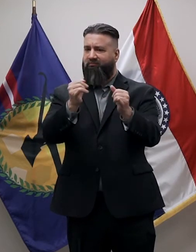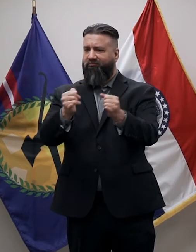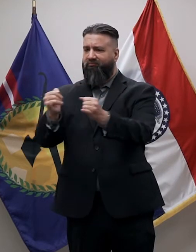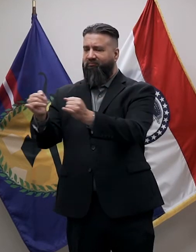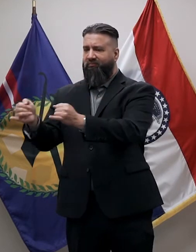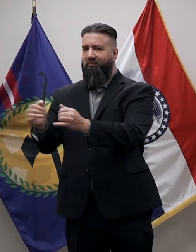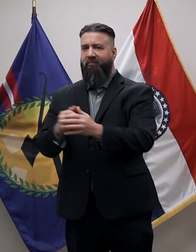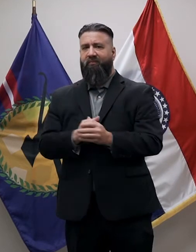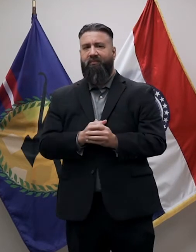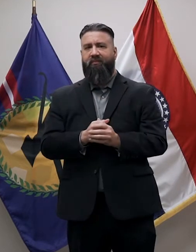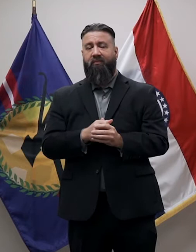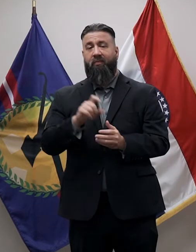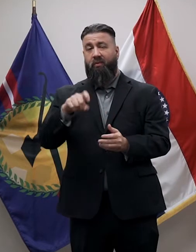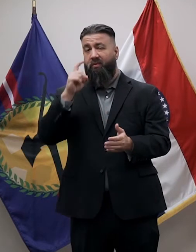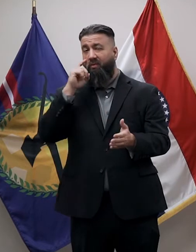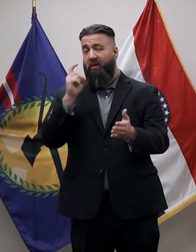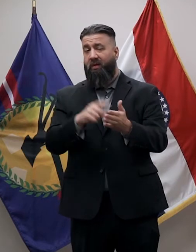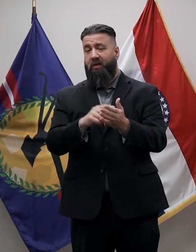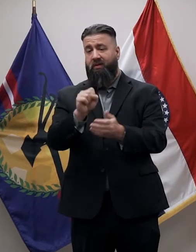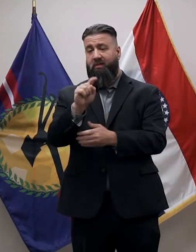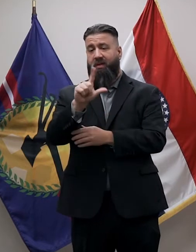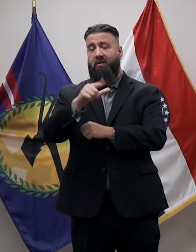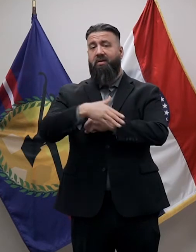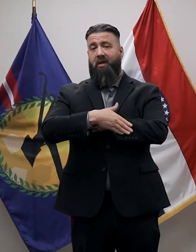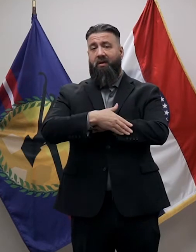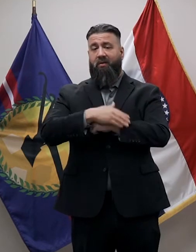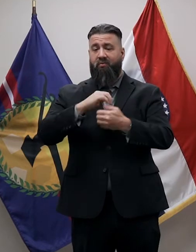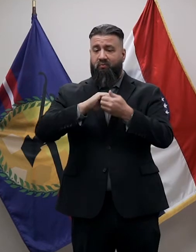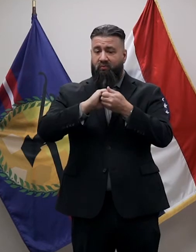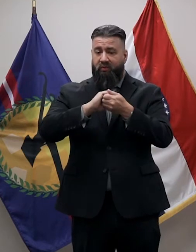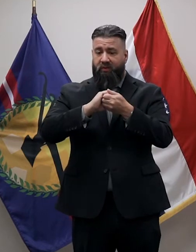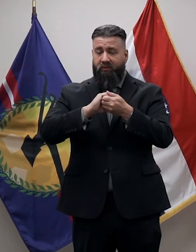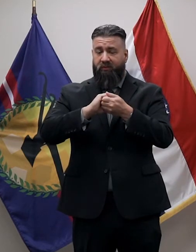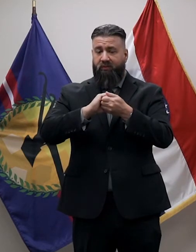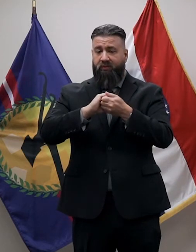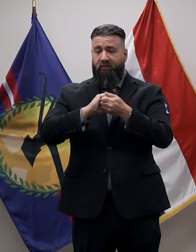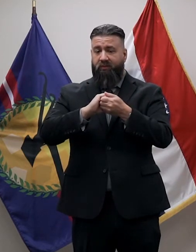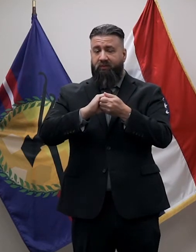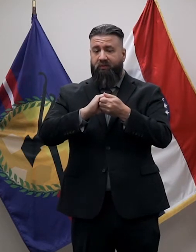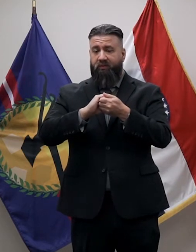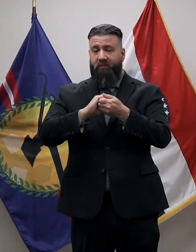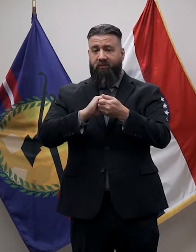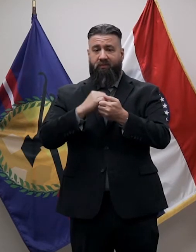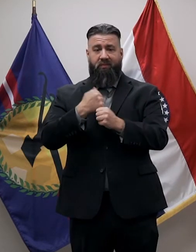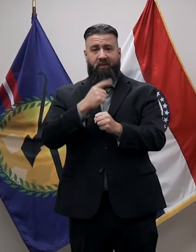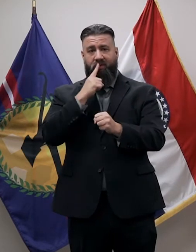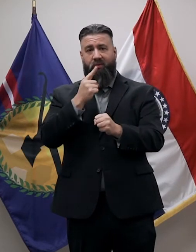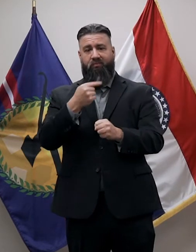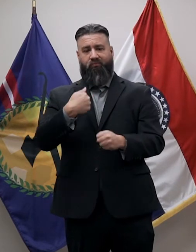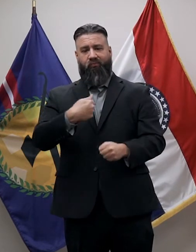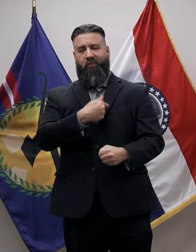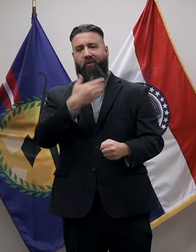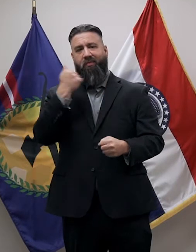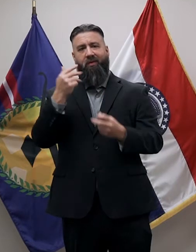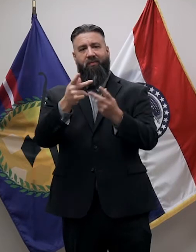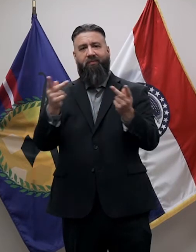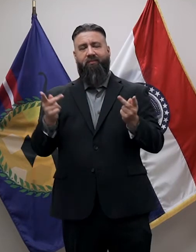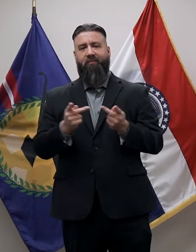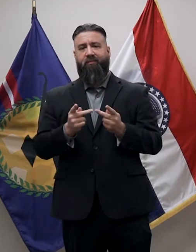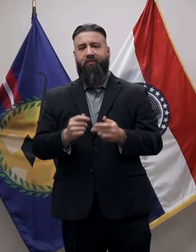think we should recognize that St. Louis County has worked together to put us in a better place